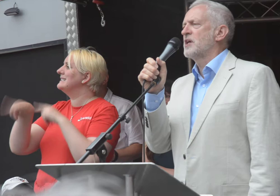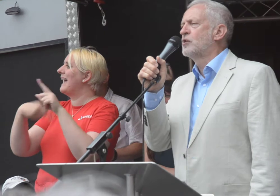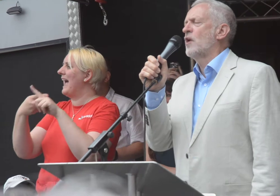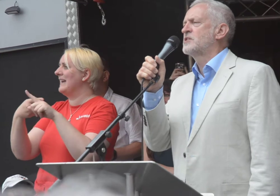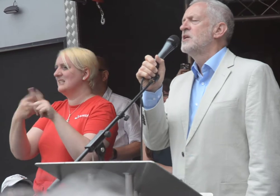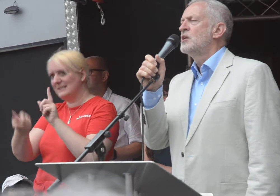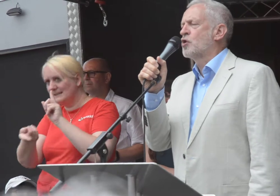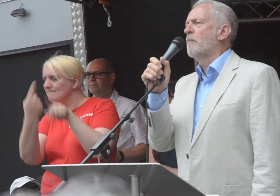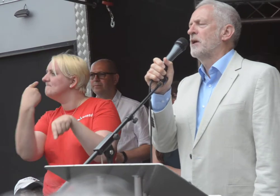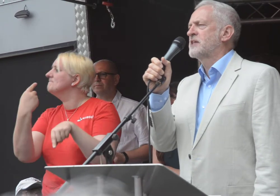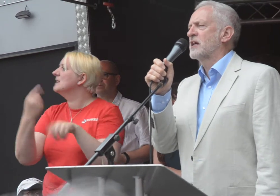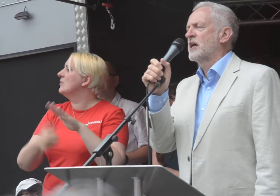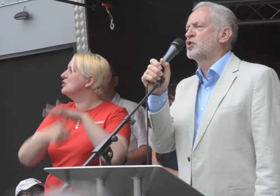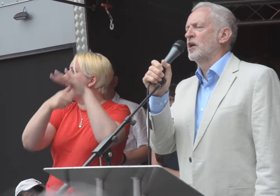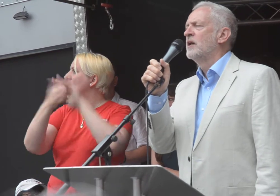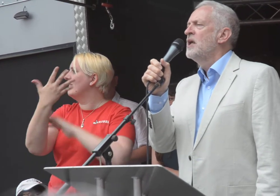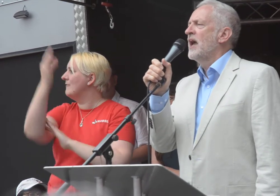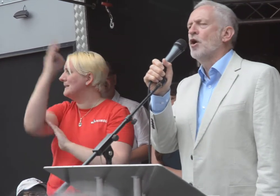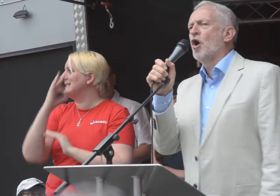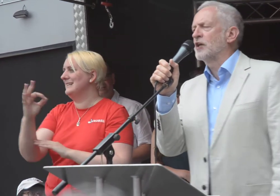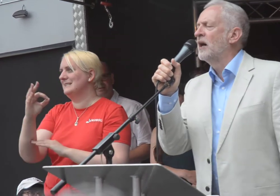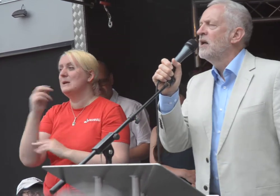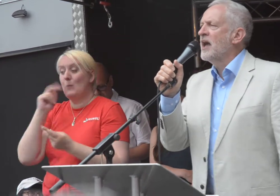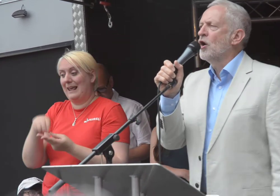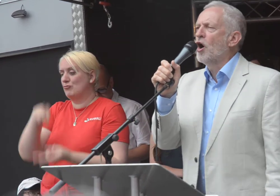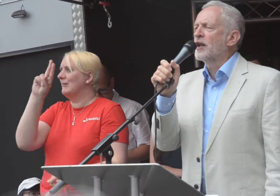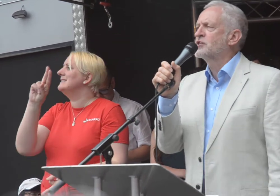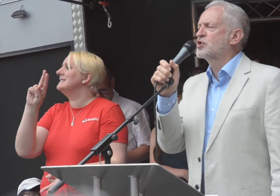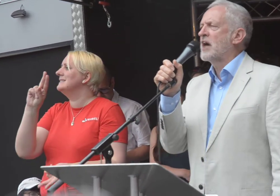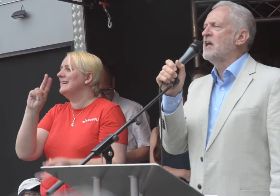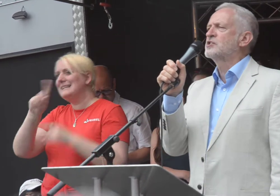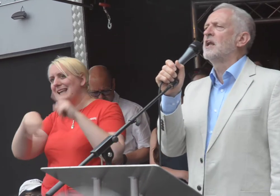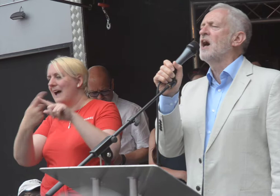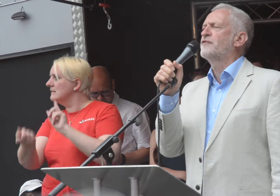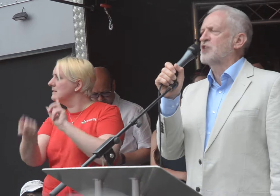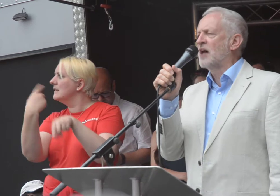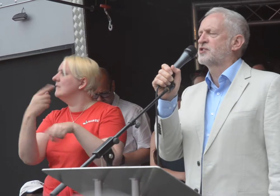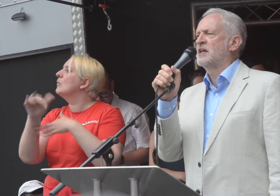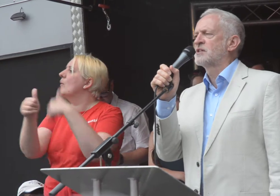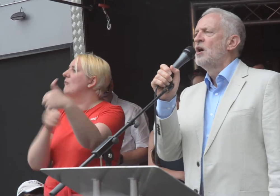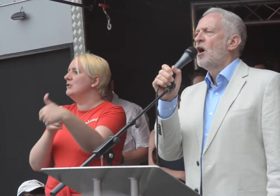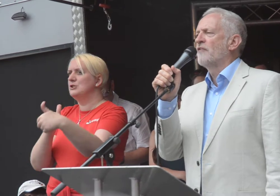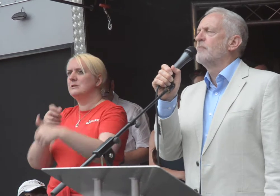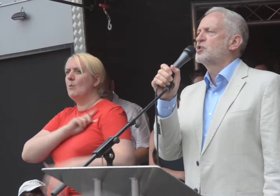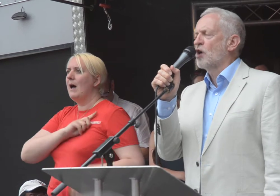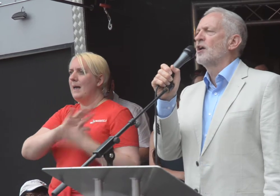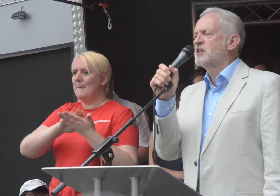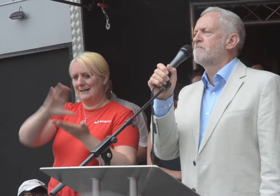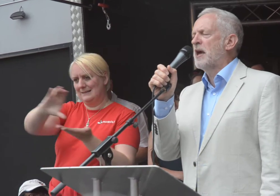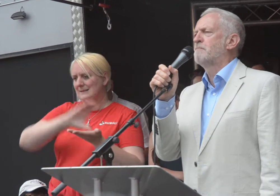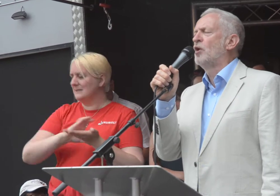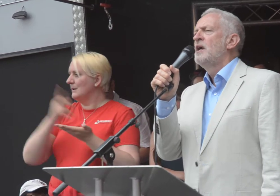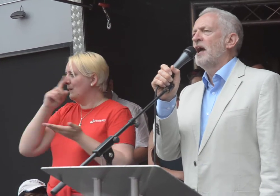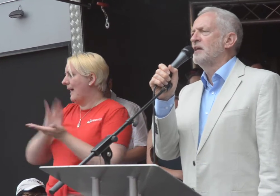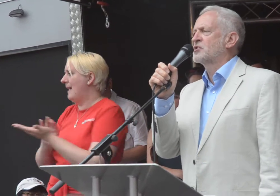does increase corporate taxation in order to change the life chances of the majority